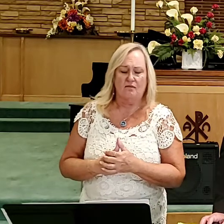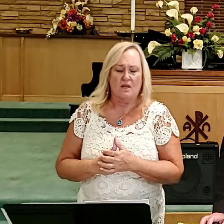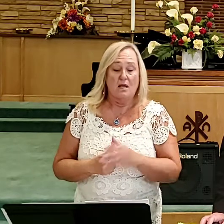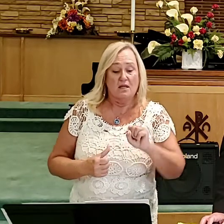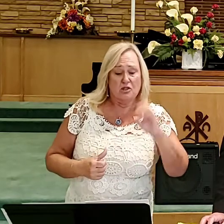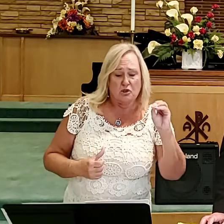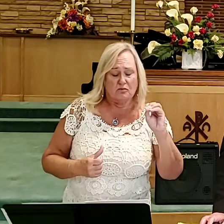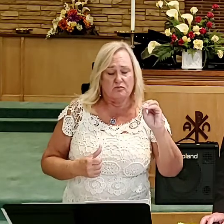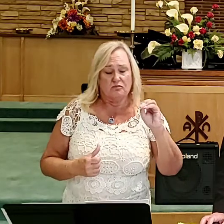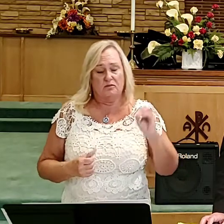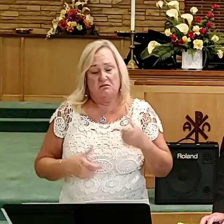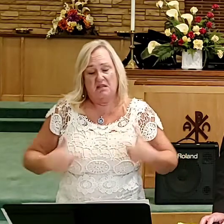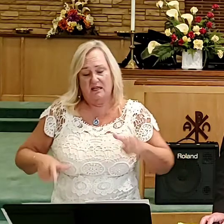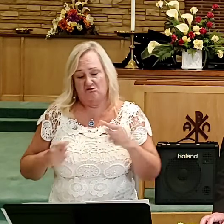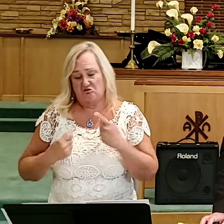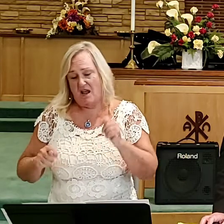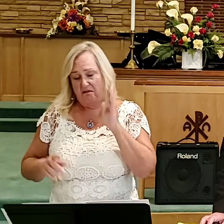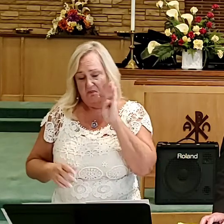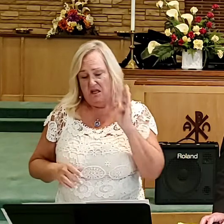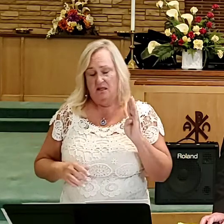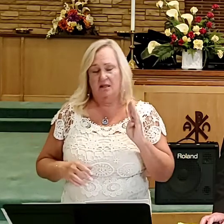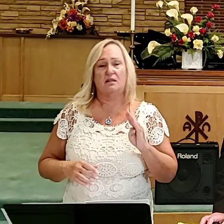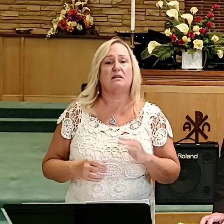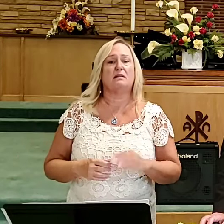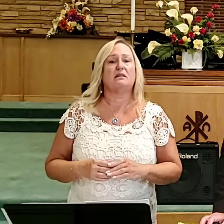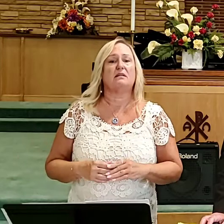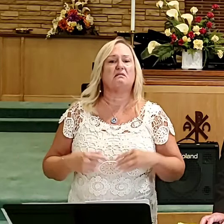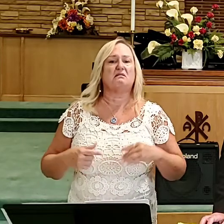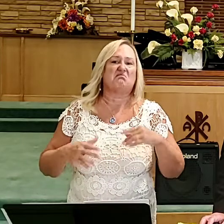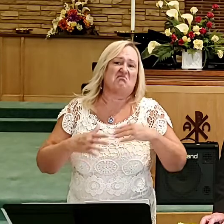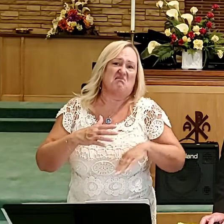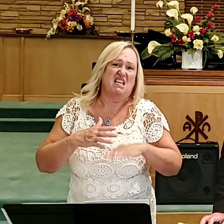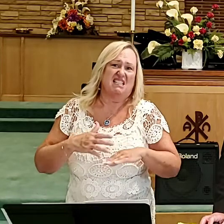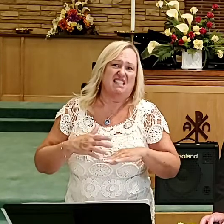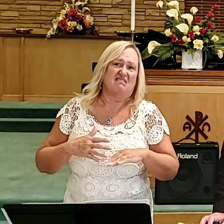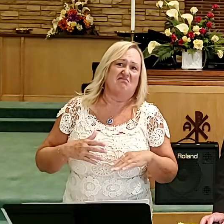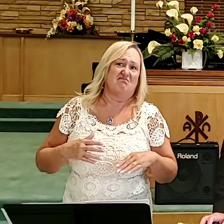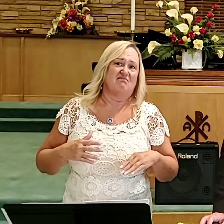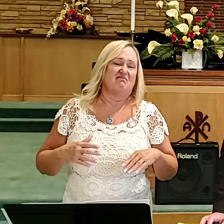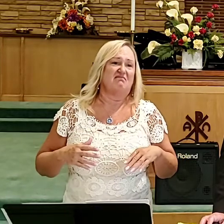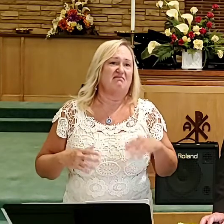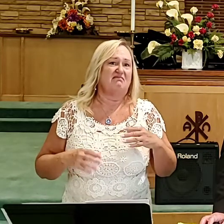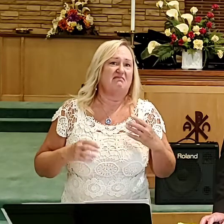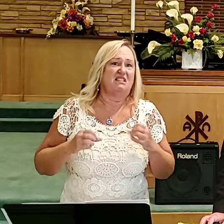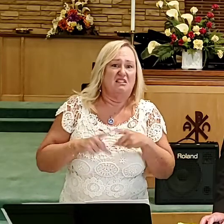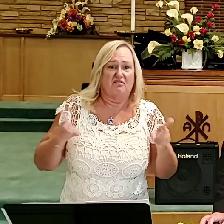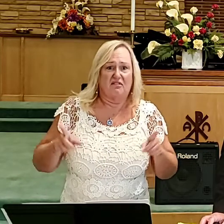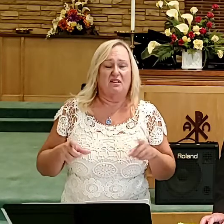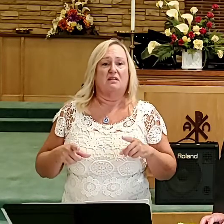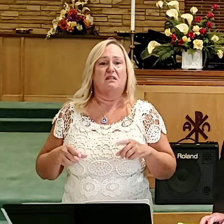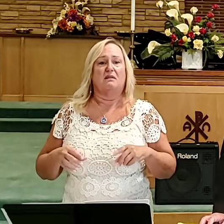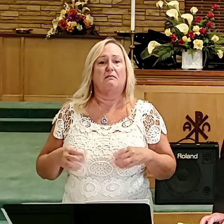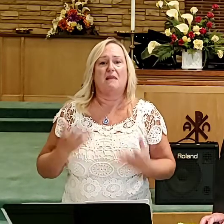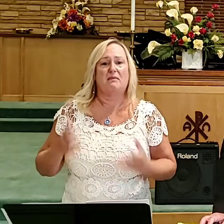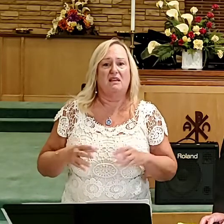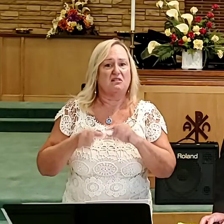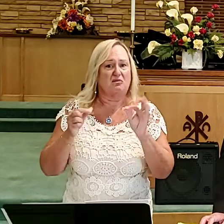So let me try to be less controversial. Let me try a